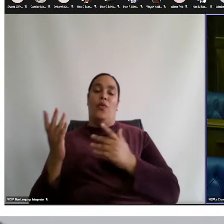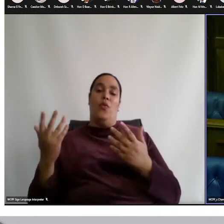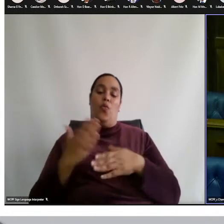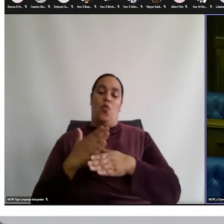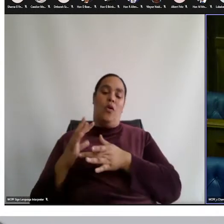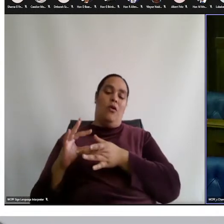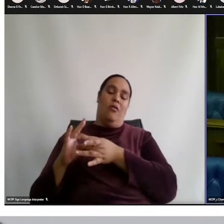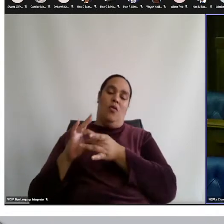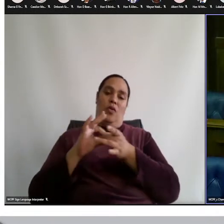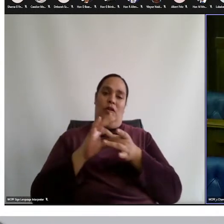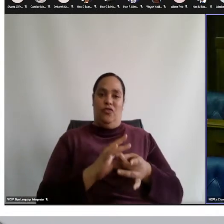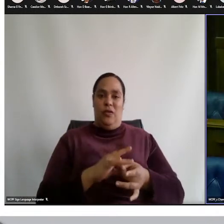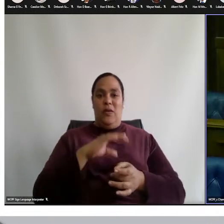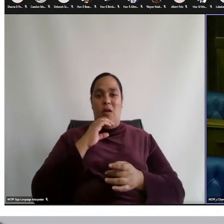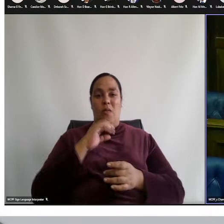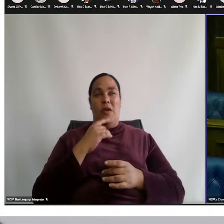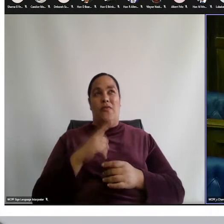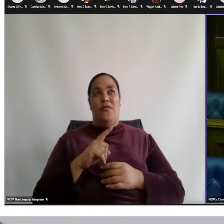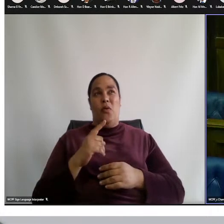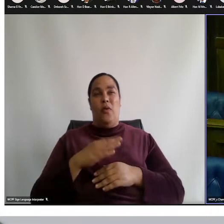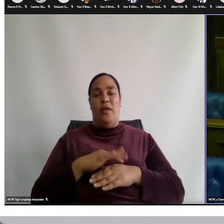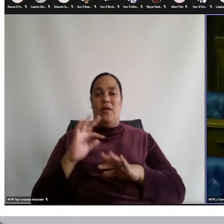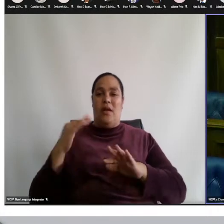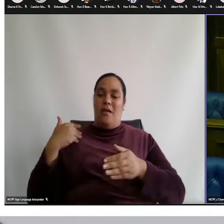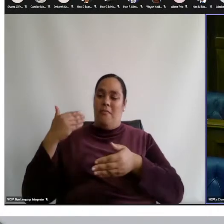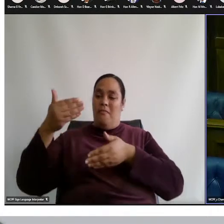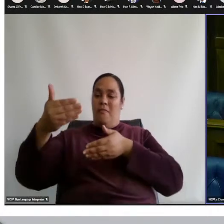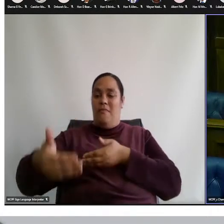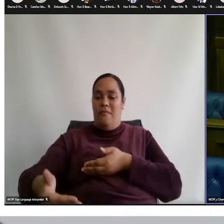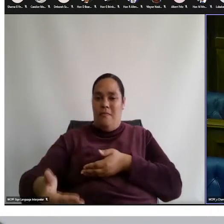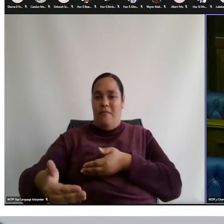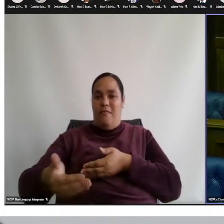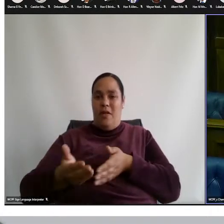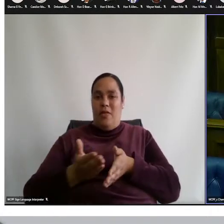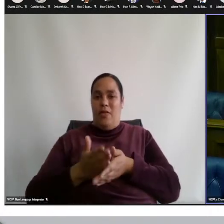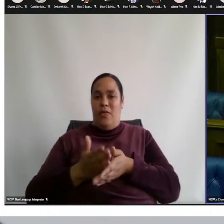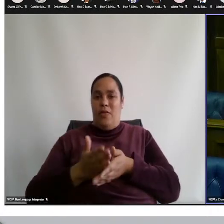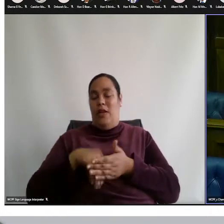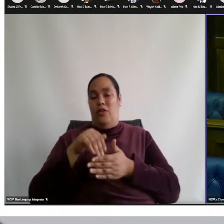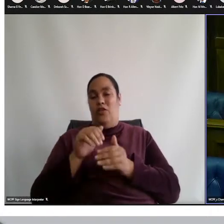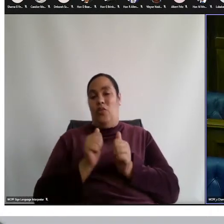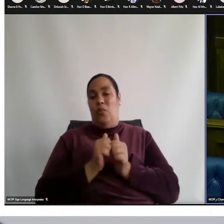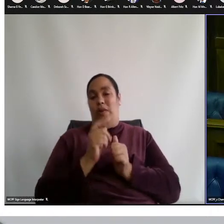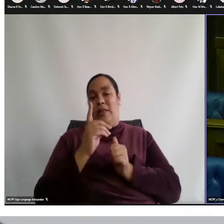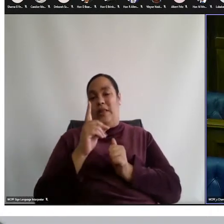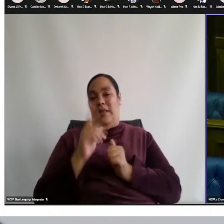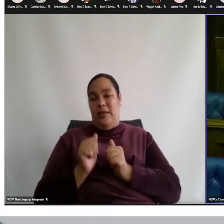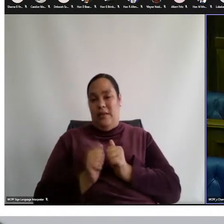that means that over the last period, through by-elections, through disillusionment with the DA,